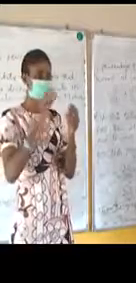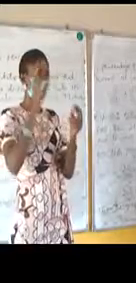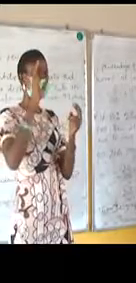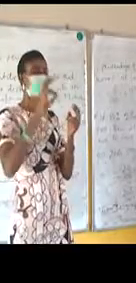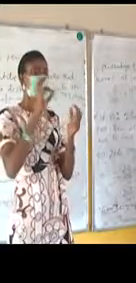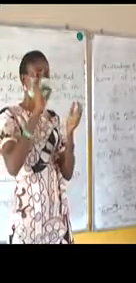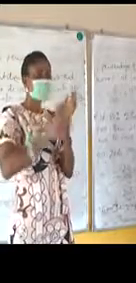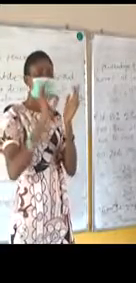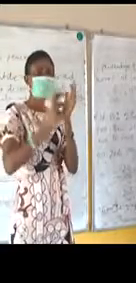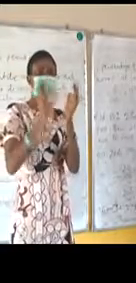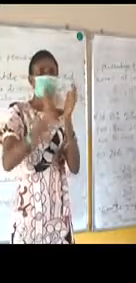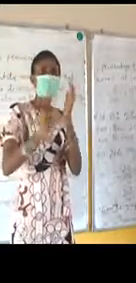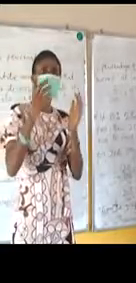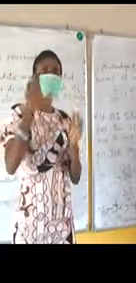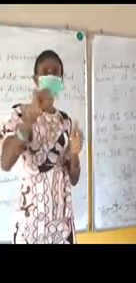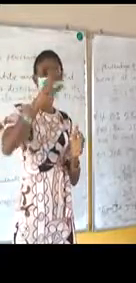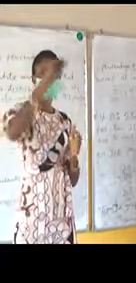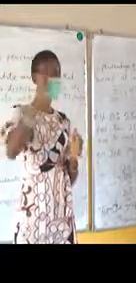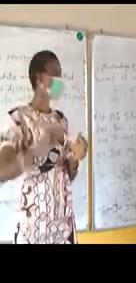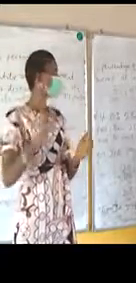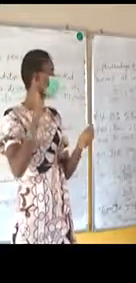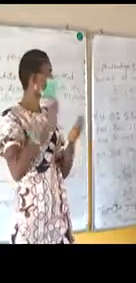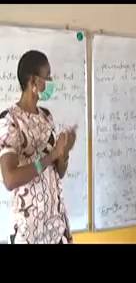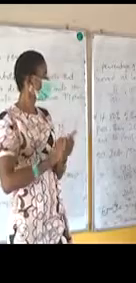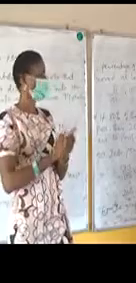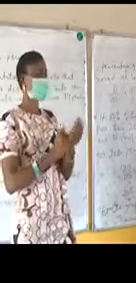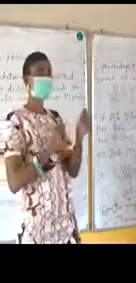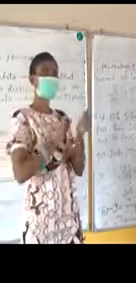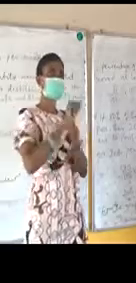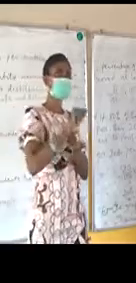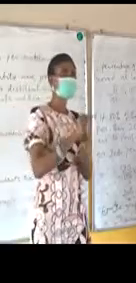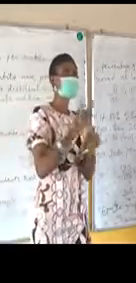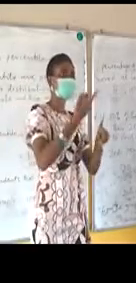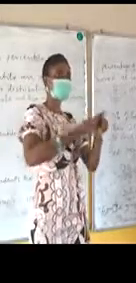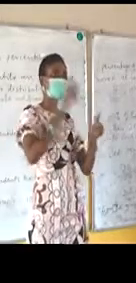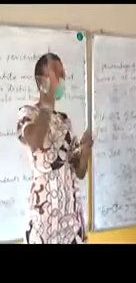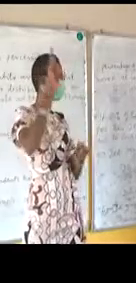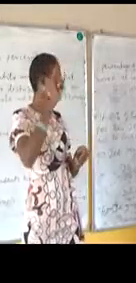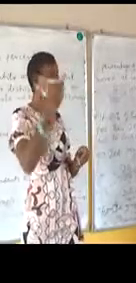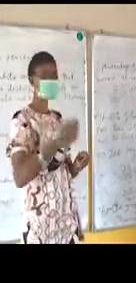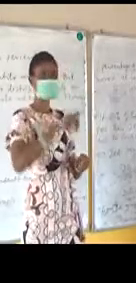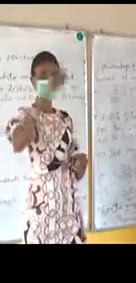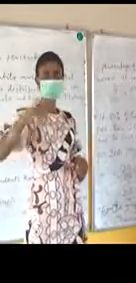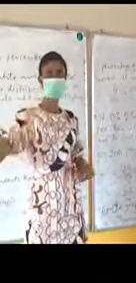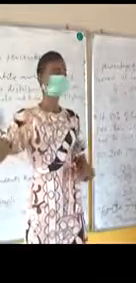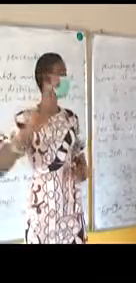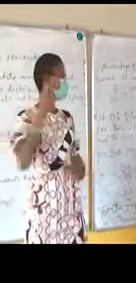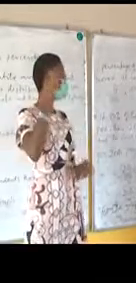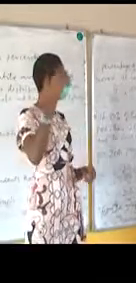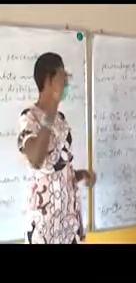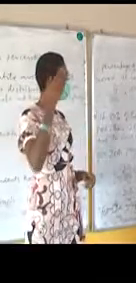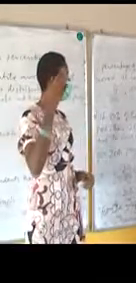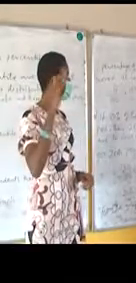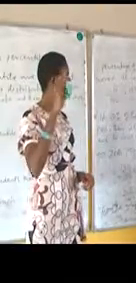This is the beginning. We assume that this is the beginning. This will give us 10, 20, 30,